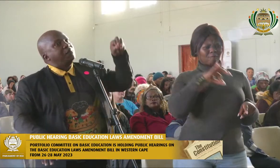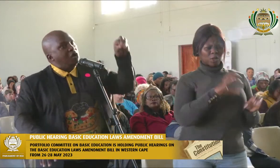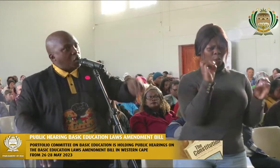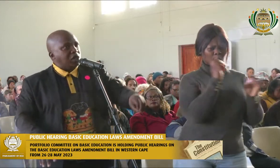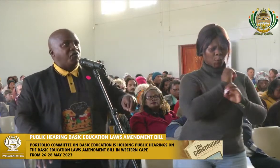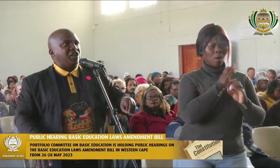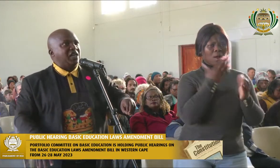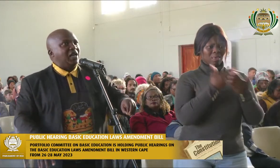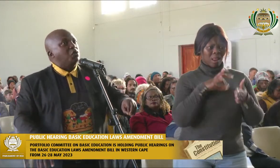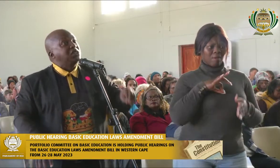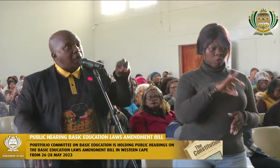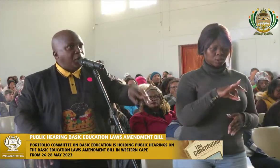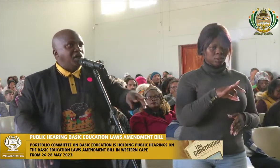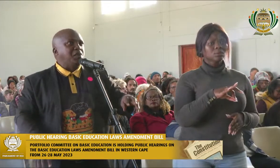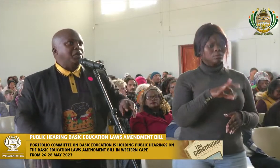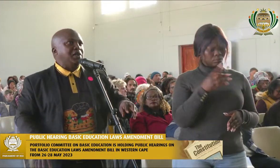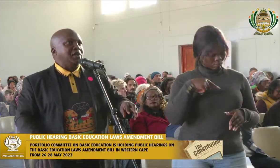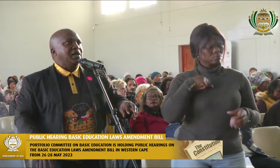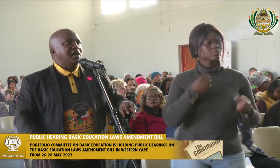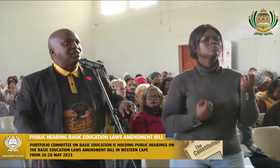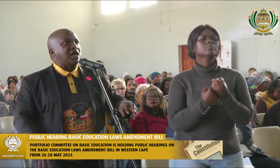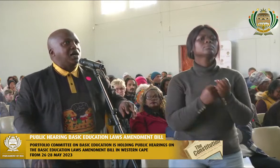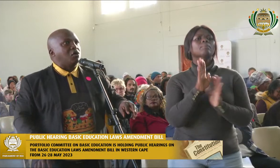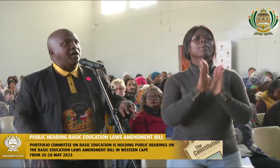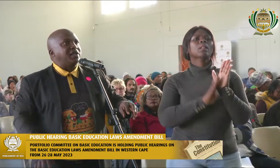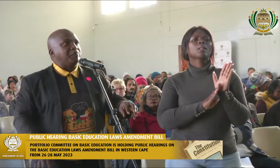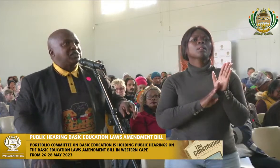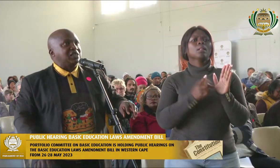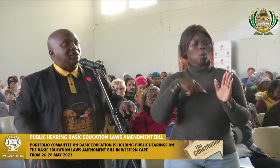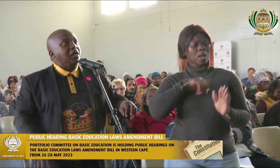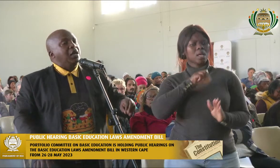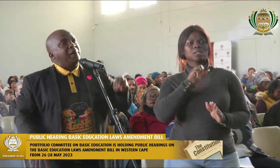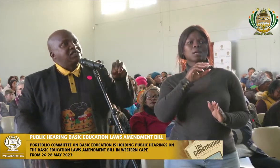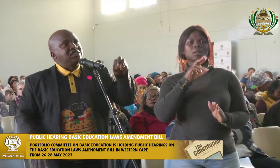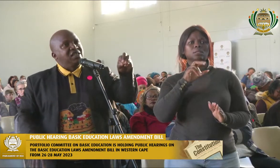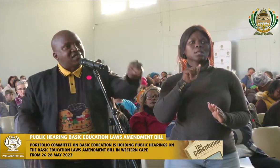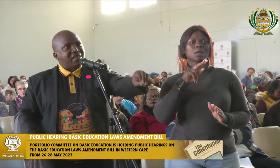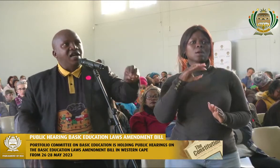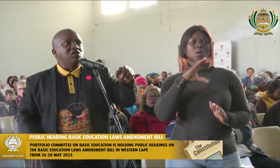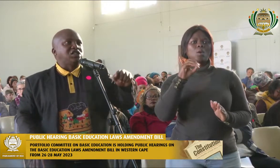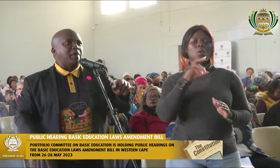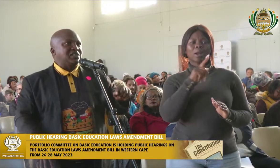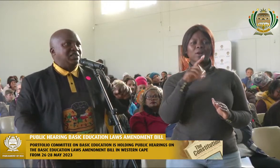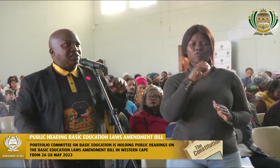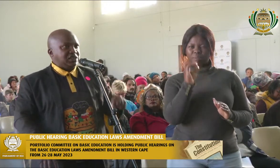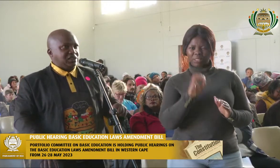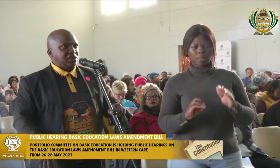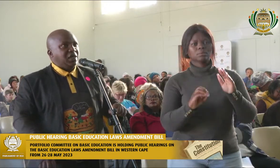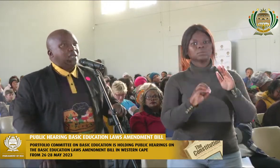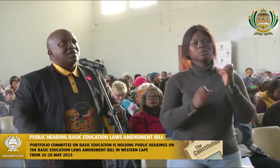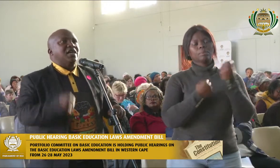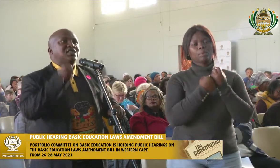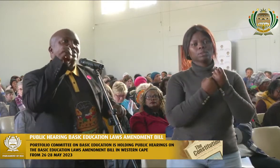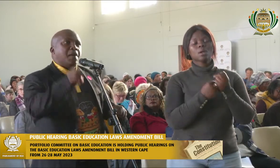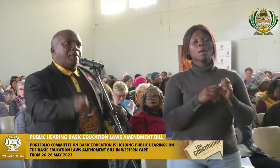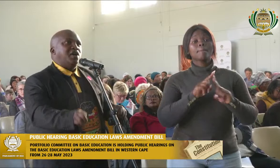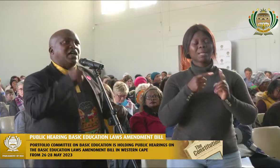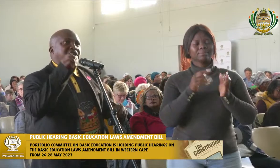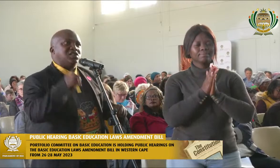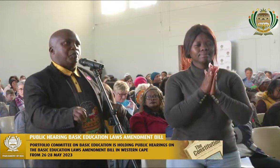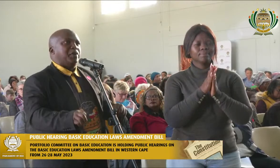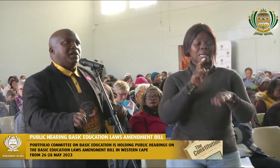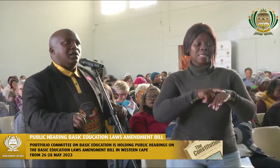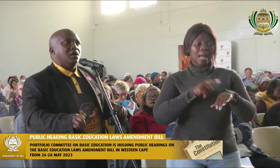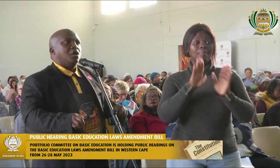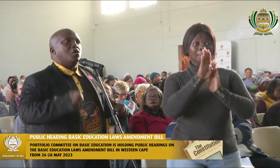kuzo sibe nokwazi ufikelela. We support bill as Sanko 100%. But sinesicelo Chairperson esithi xa